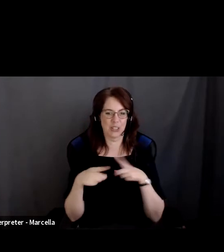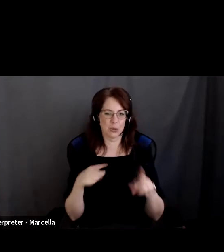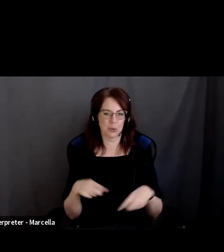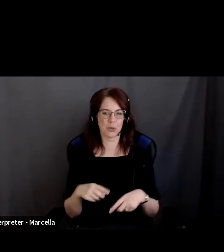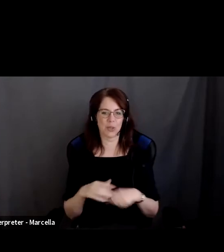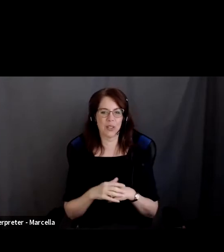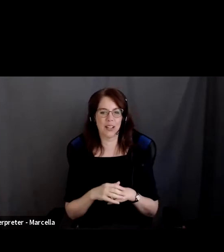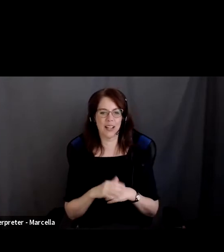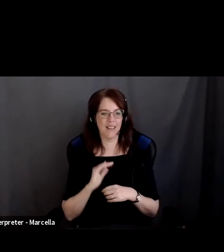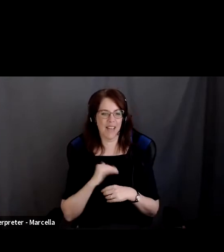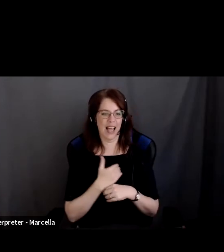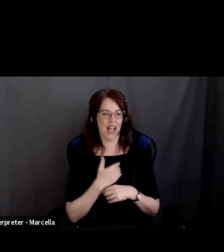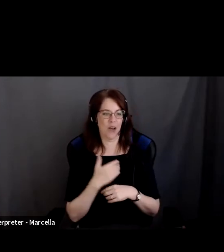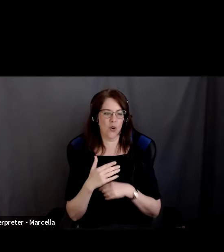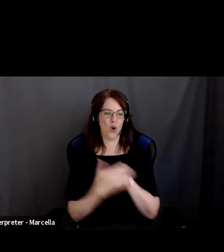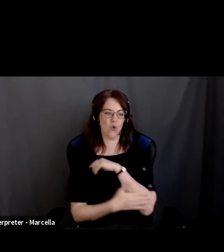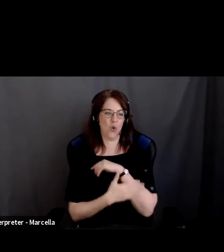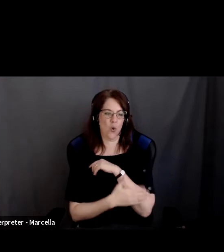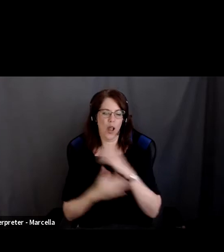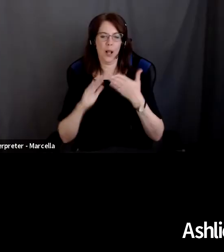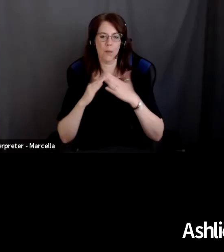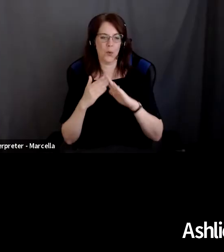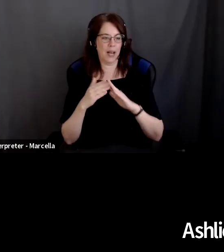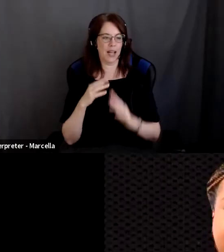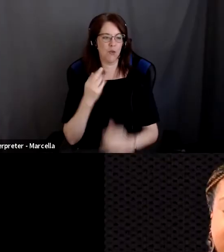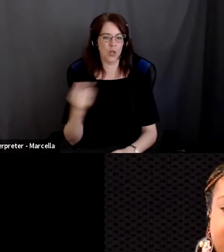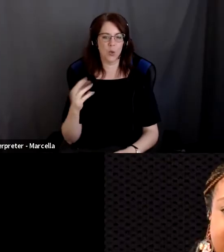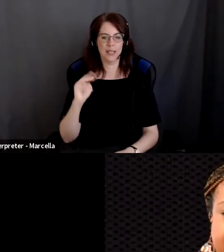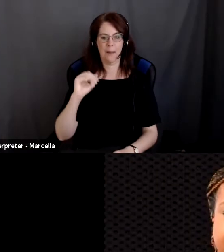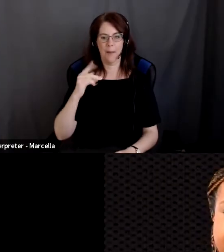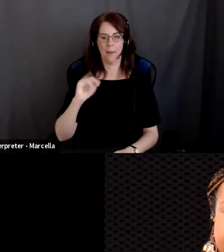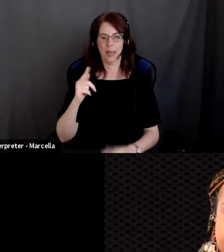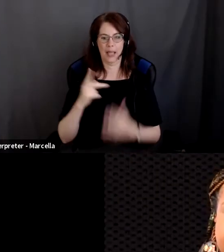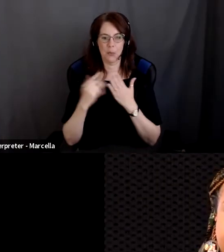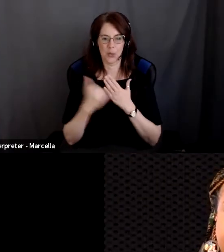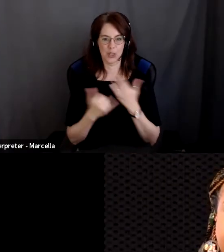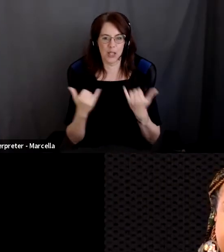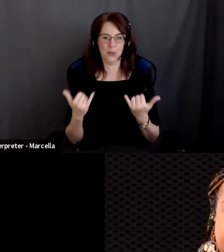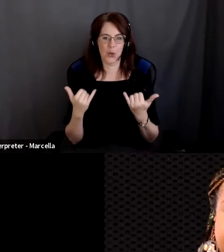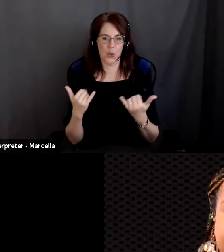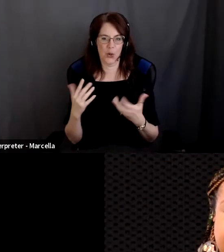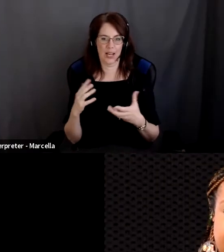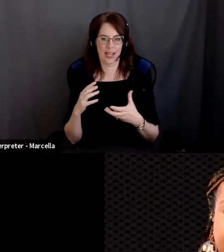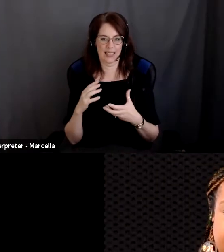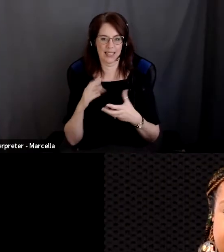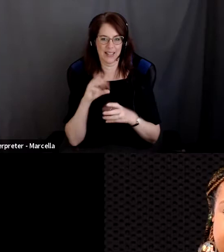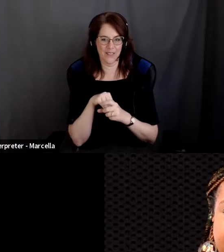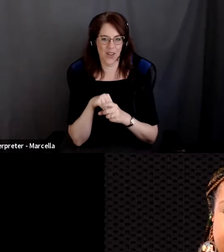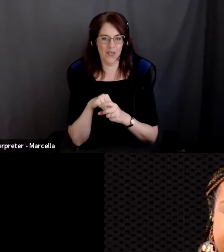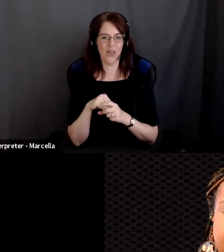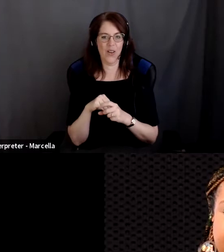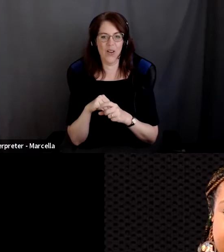our rural community resource mapping project that we are currently engaged in